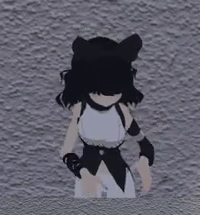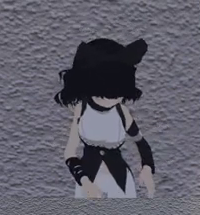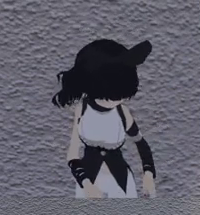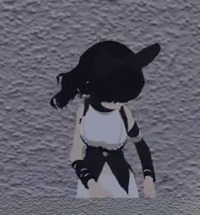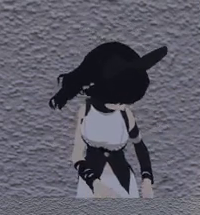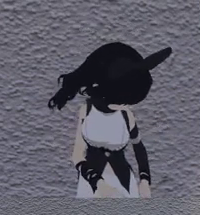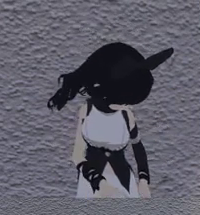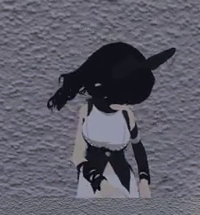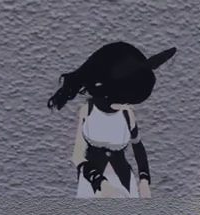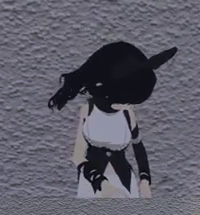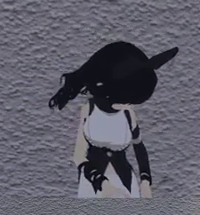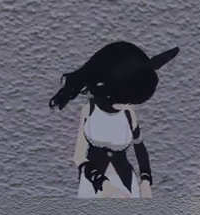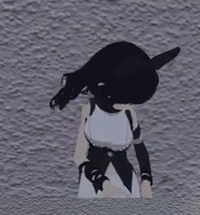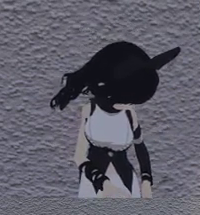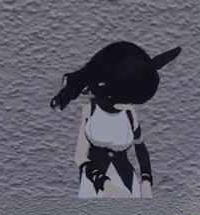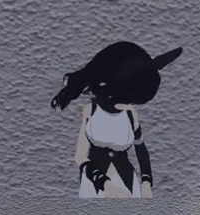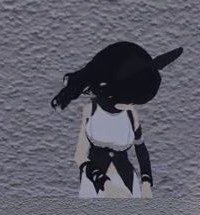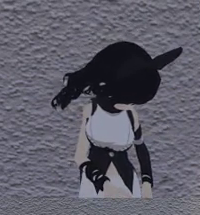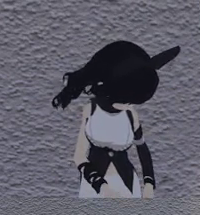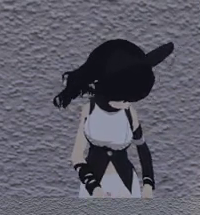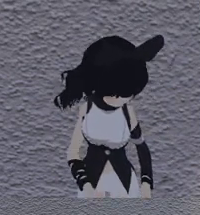happened? Why are you feeling sad?